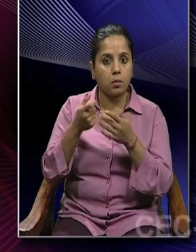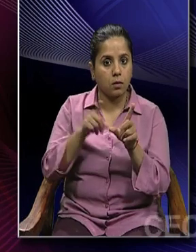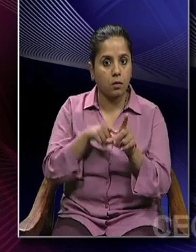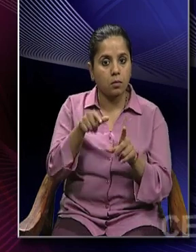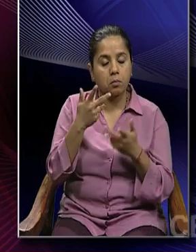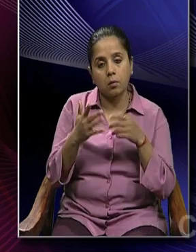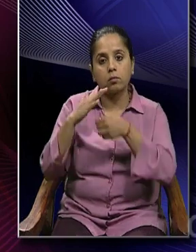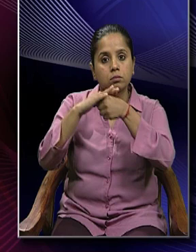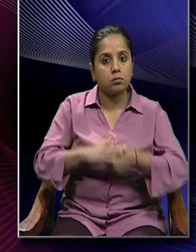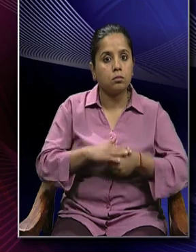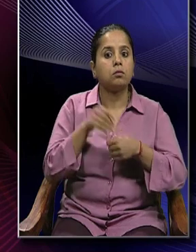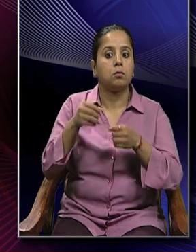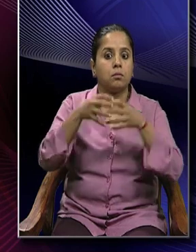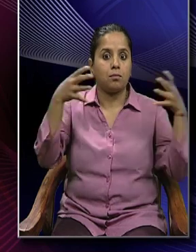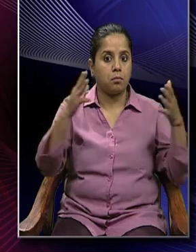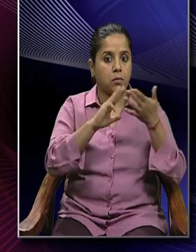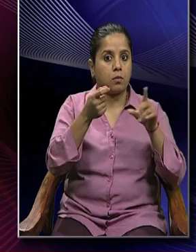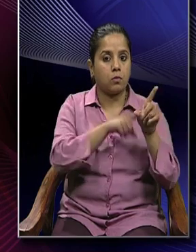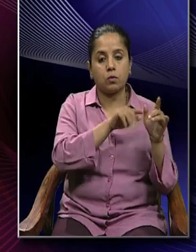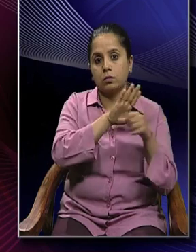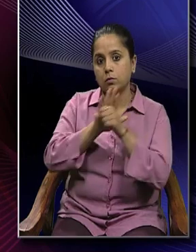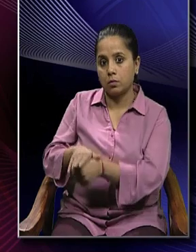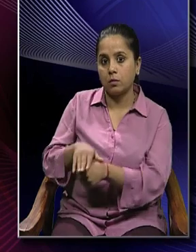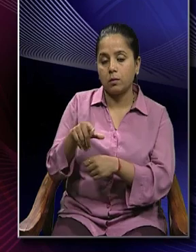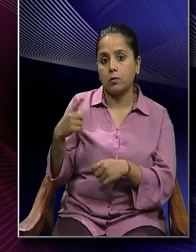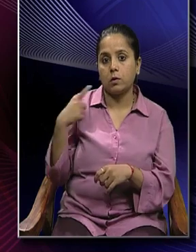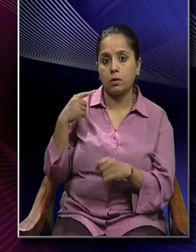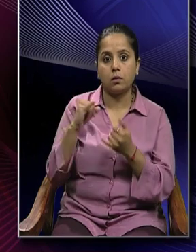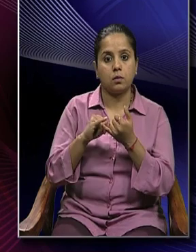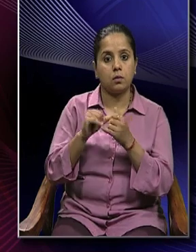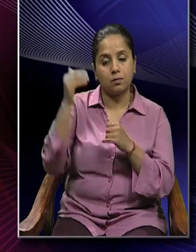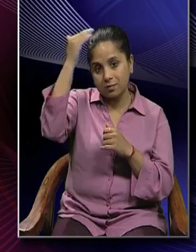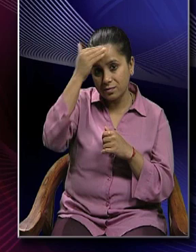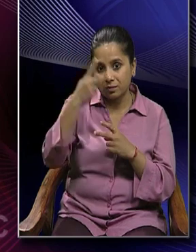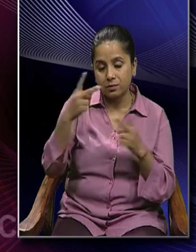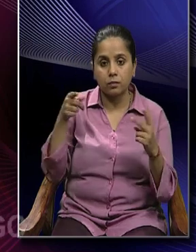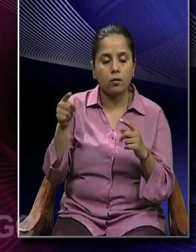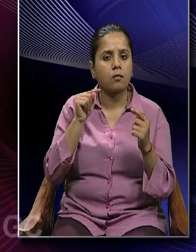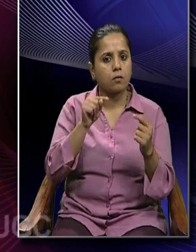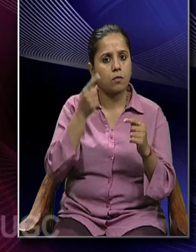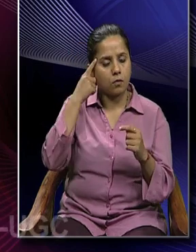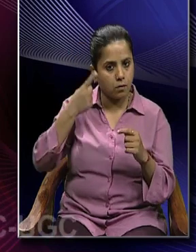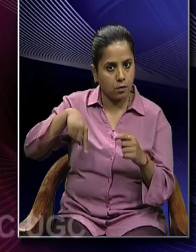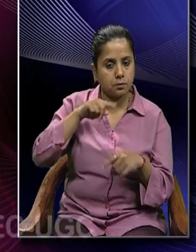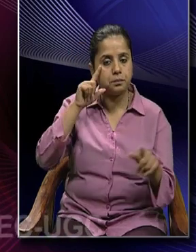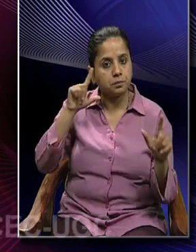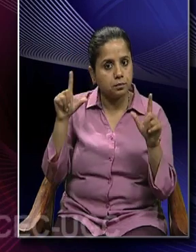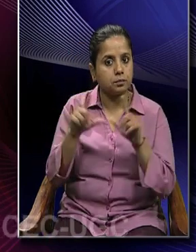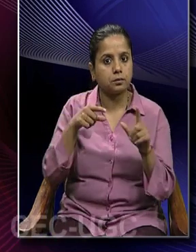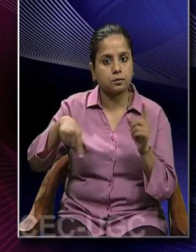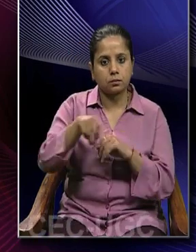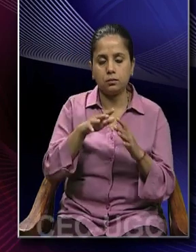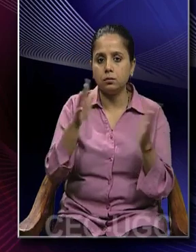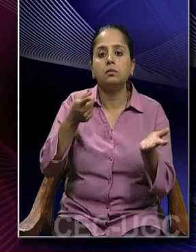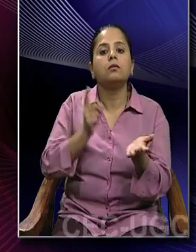be suppressed by a majority. And leaders like Sardar Patel argued that it is for us to prove that it is a bogus